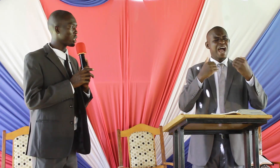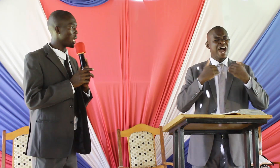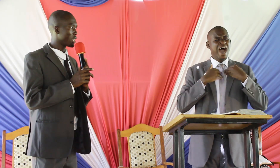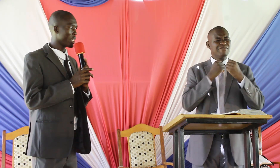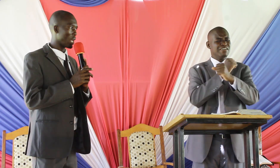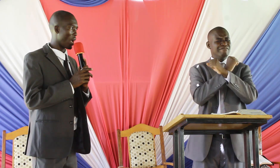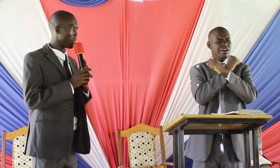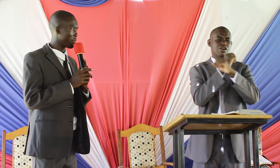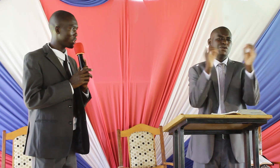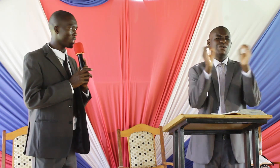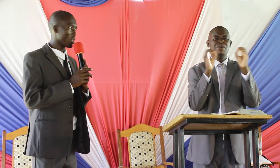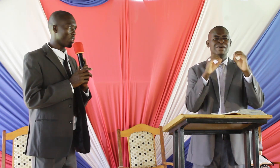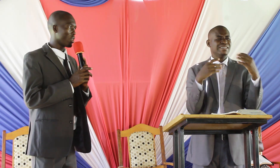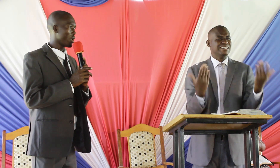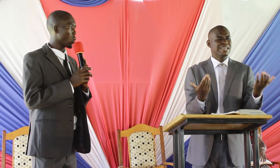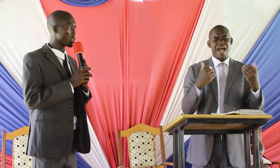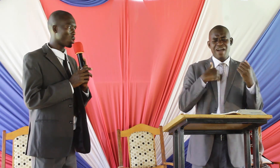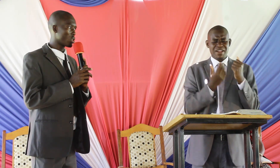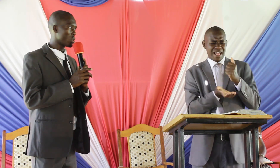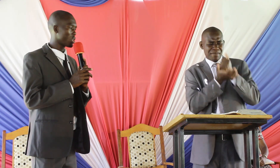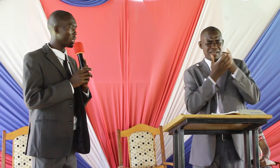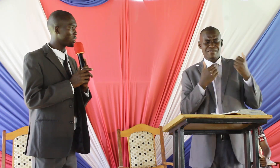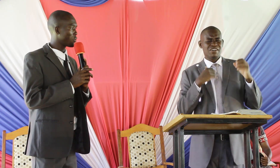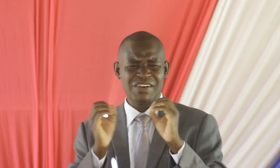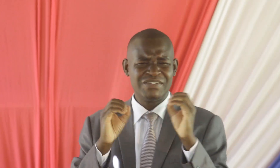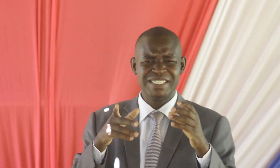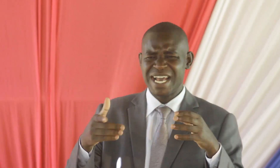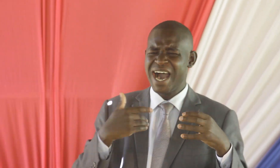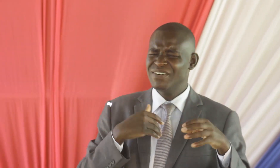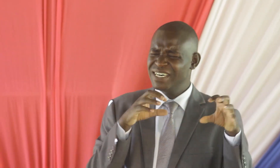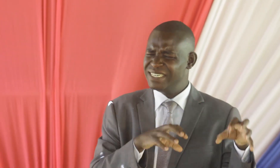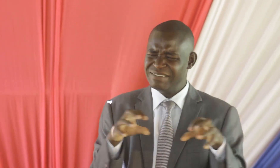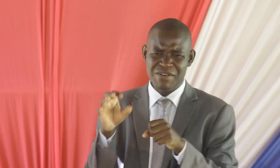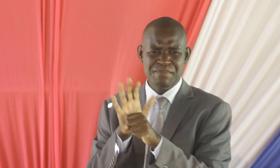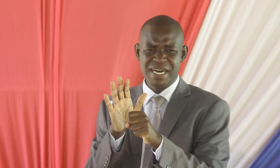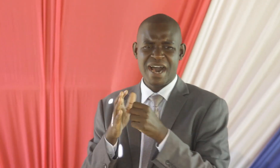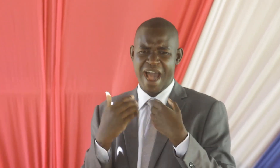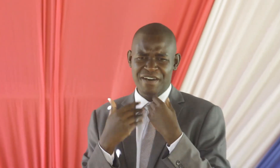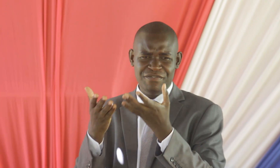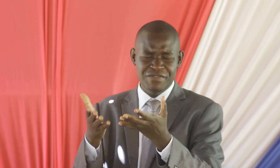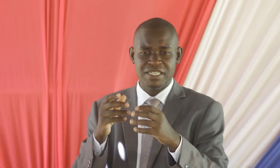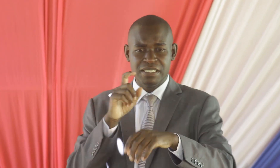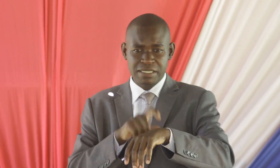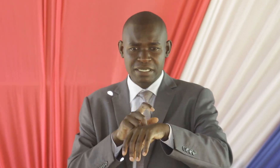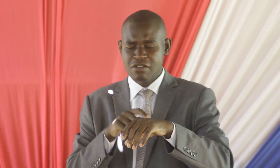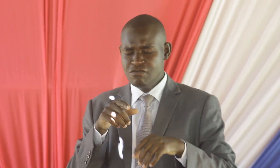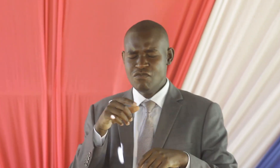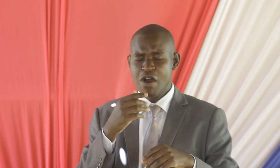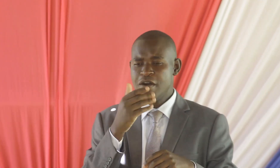had got nothing in life. He was not that free. She was a